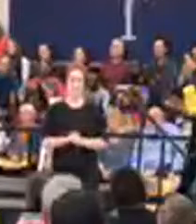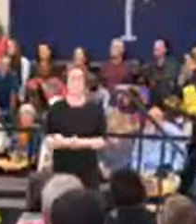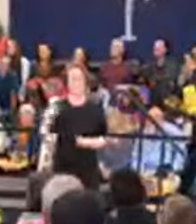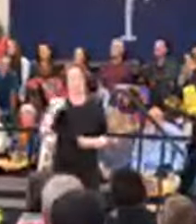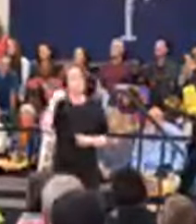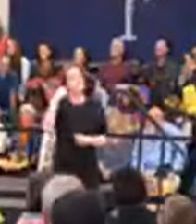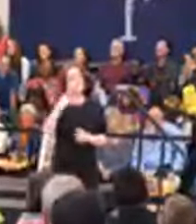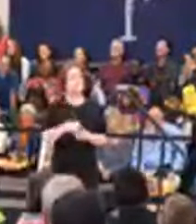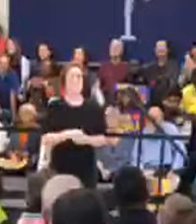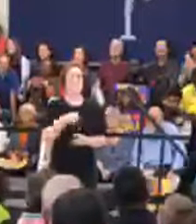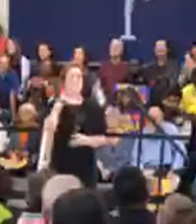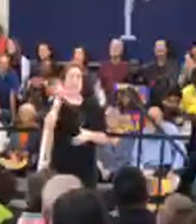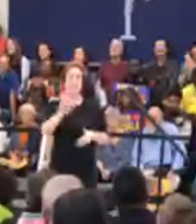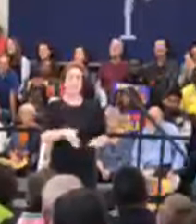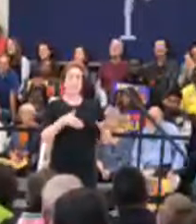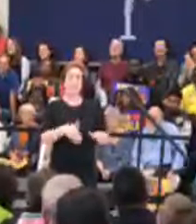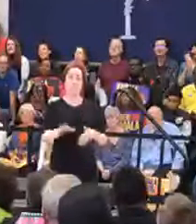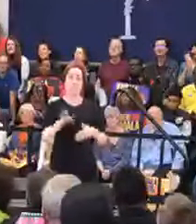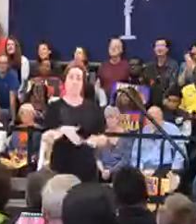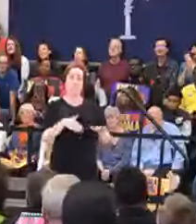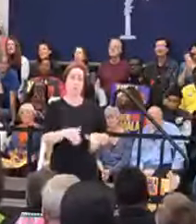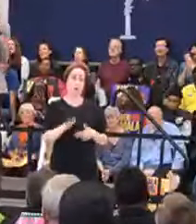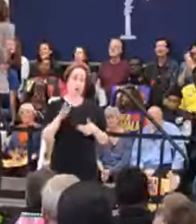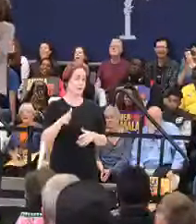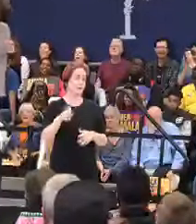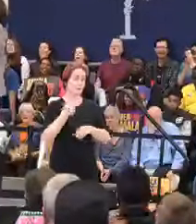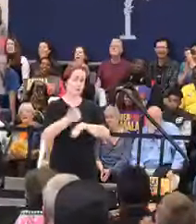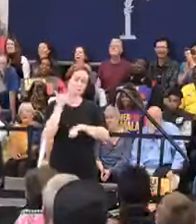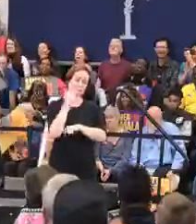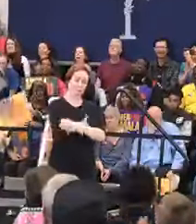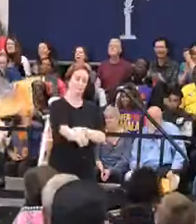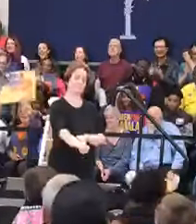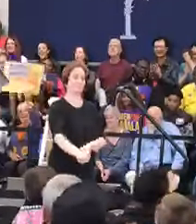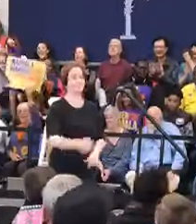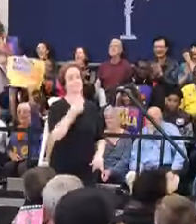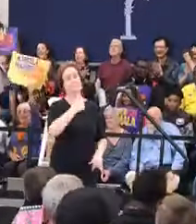I just think he's a walking indictment in a red tie.